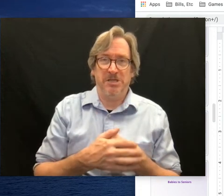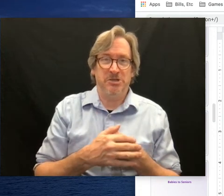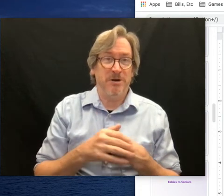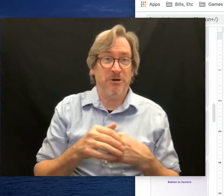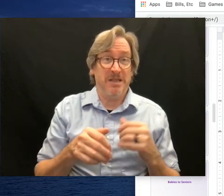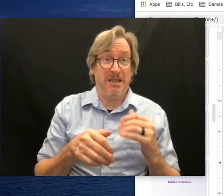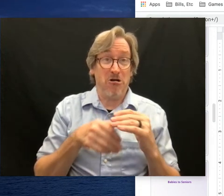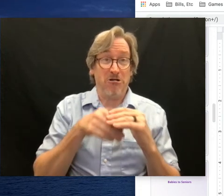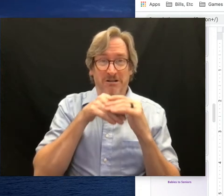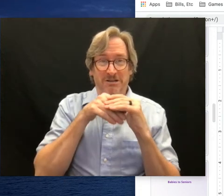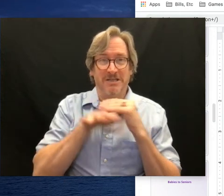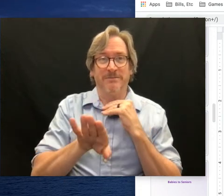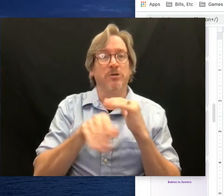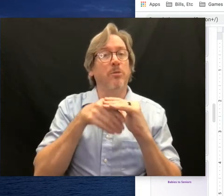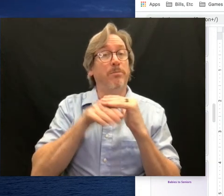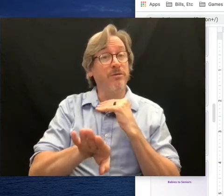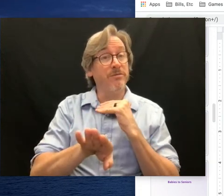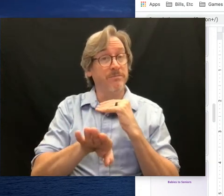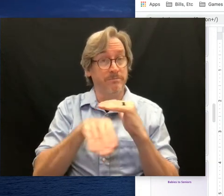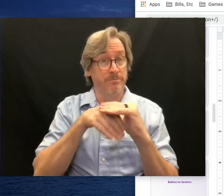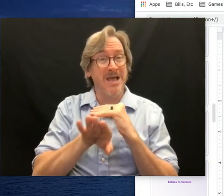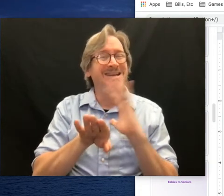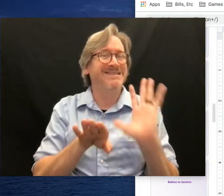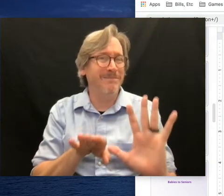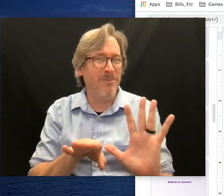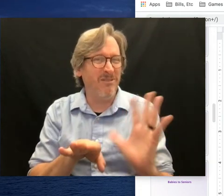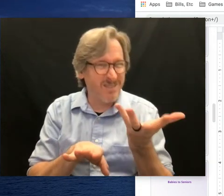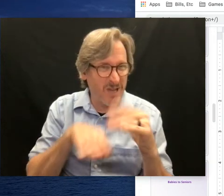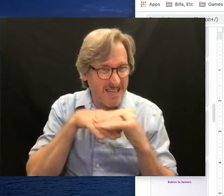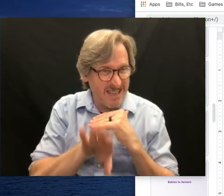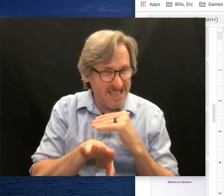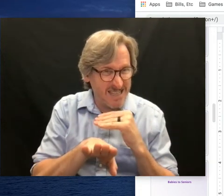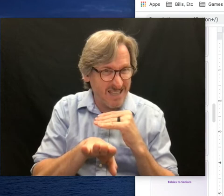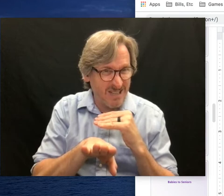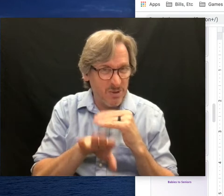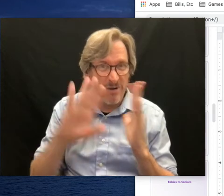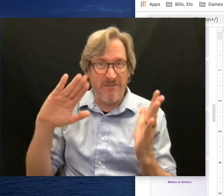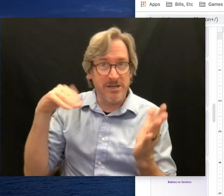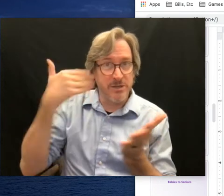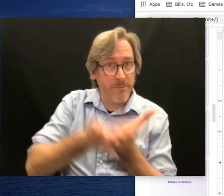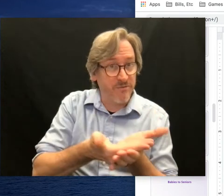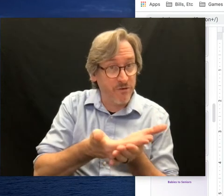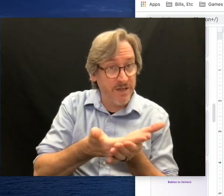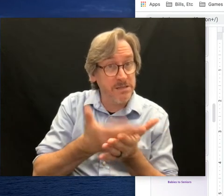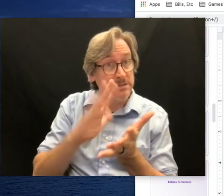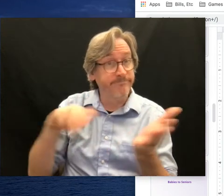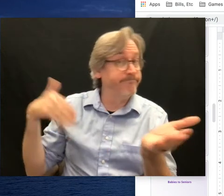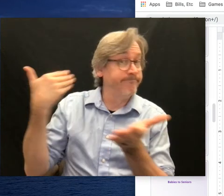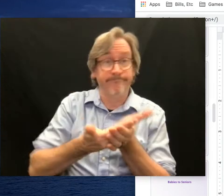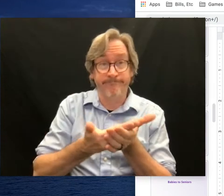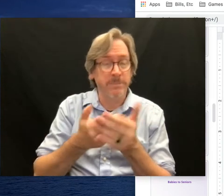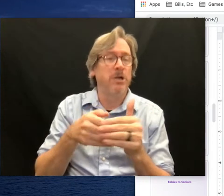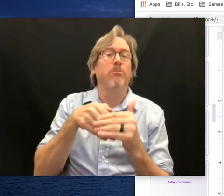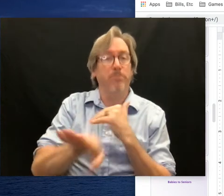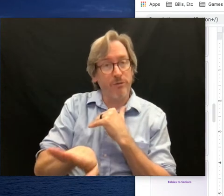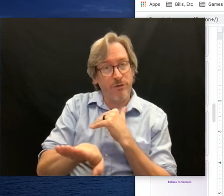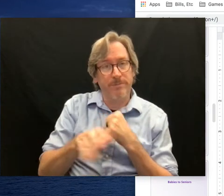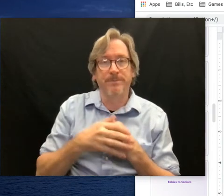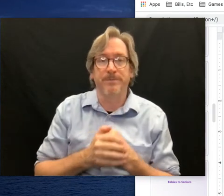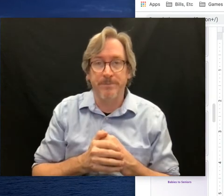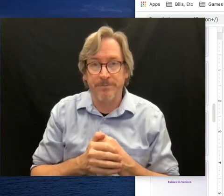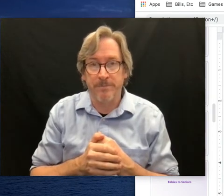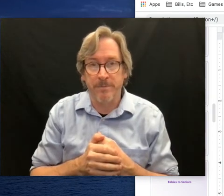They smeared it with lard. It looks like birth. Some people don't like this. It's a little too graphic, so they prefer this.